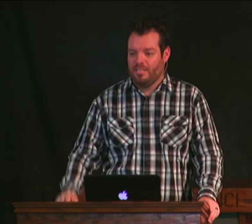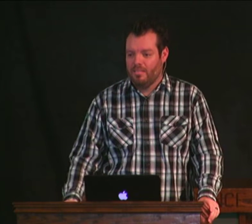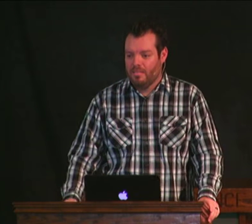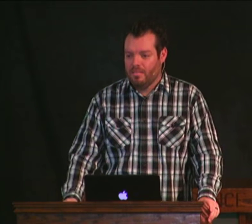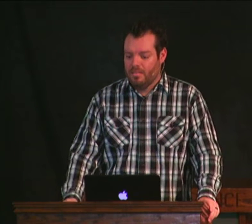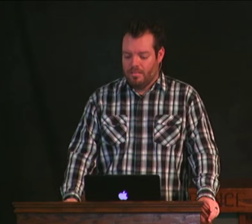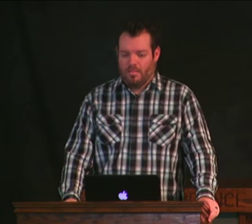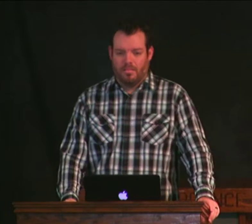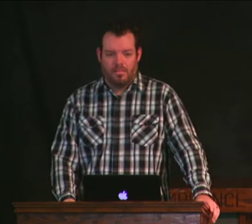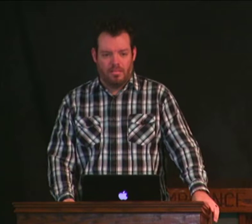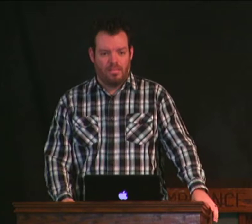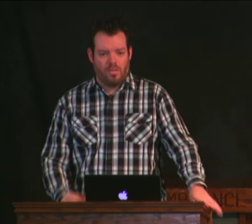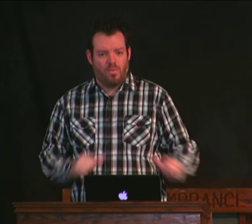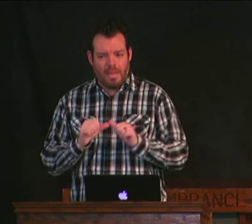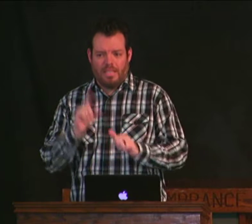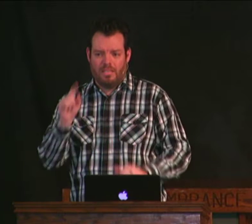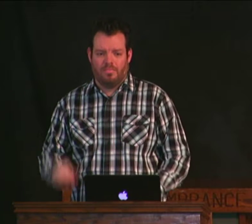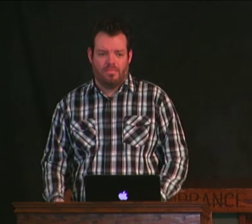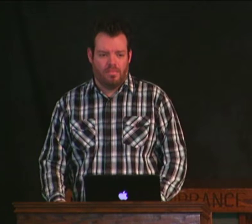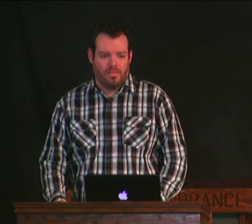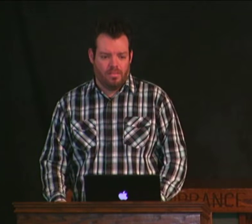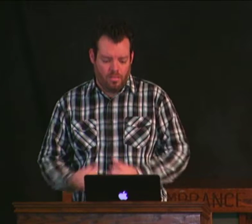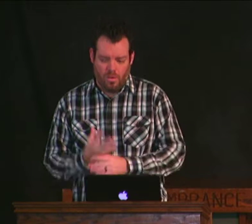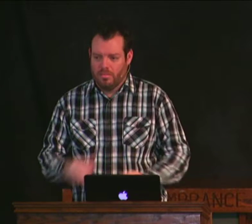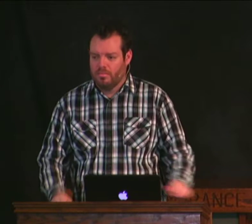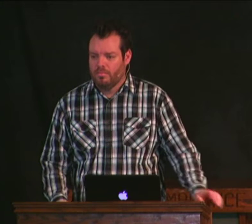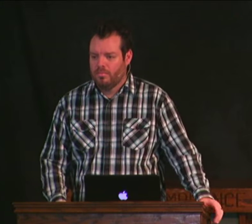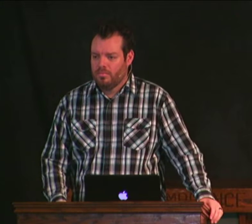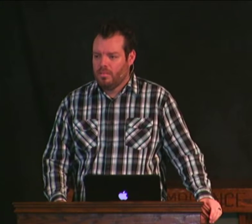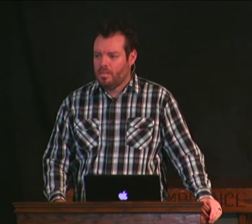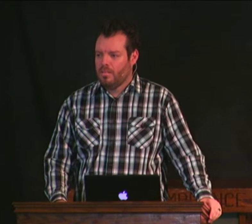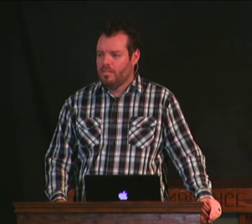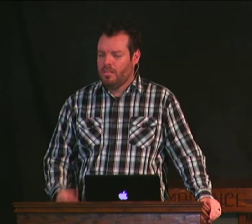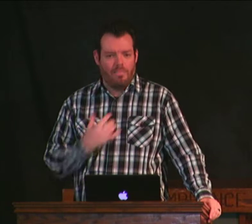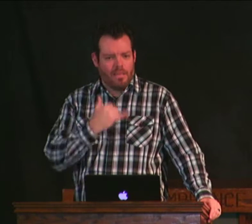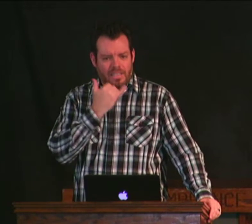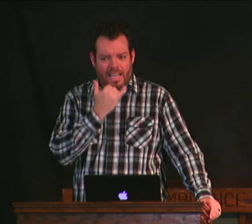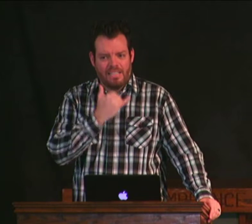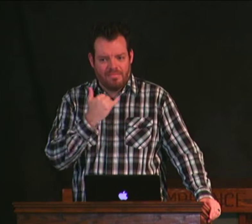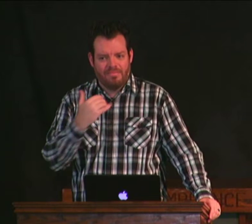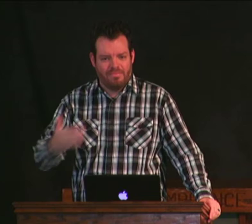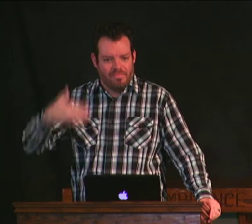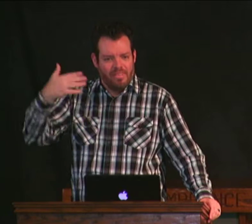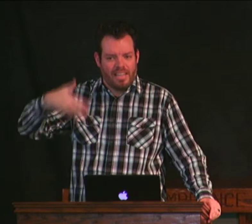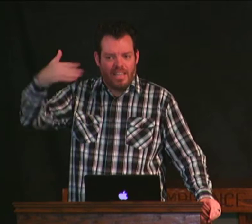So I remain in him. I go. I make mistakes